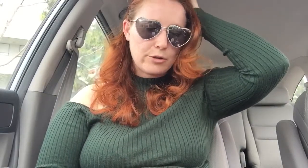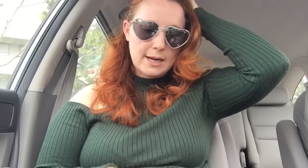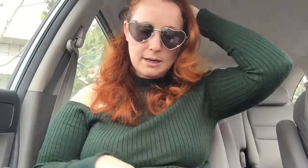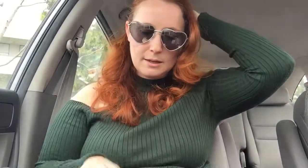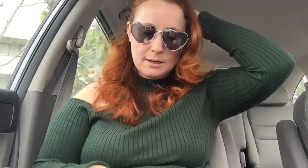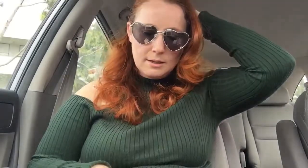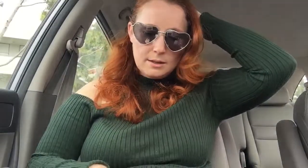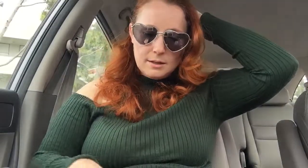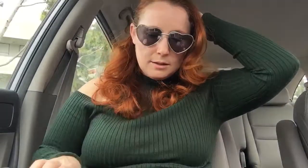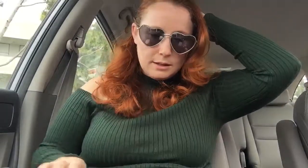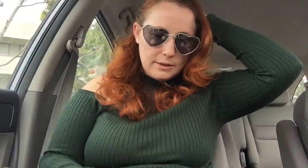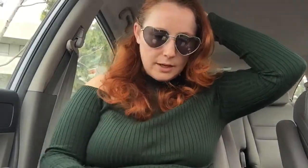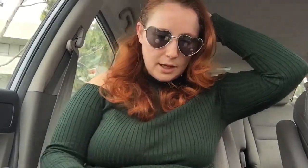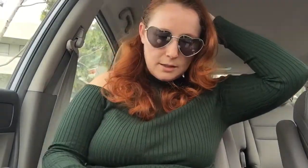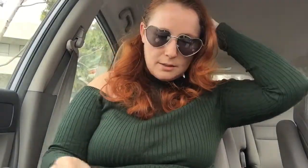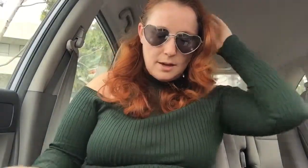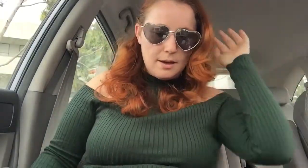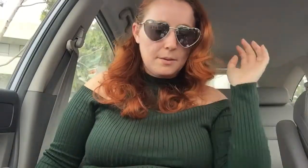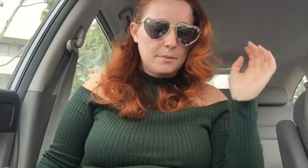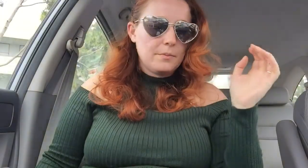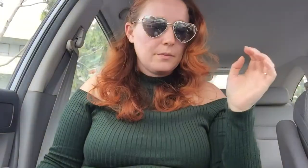macro-free living.